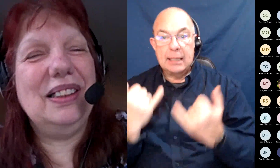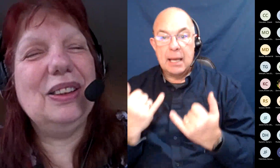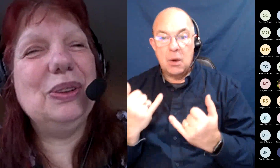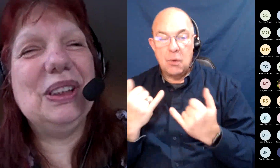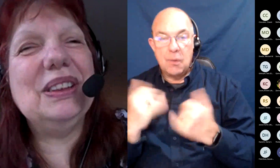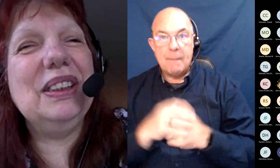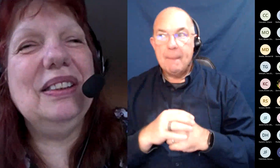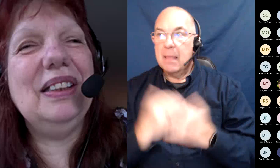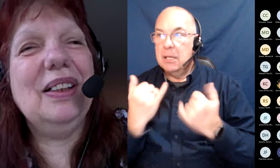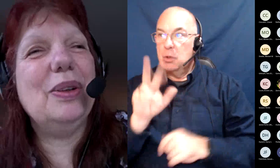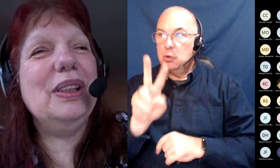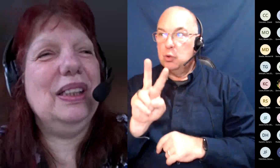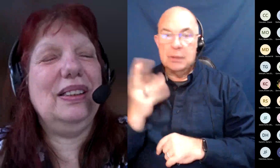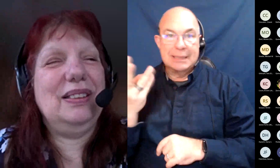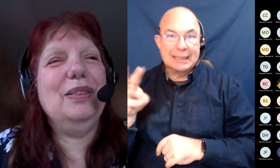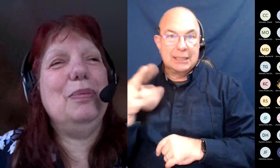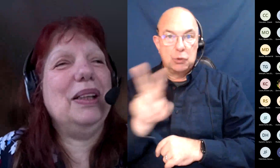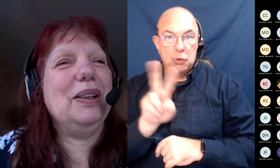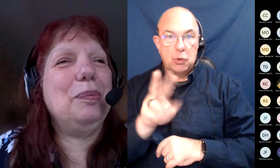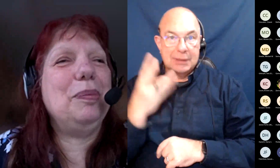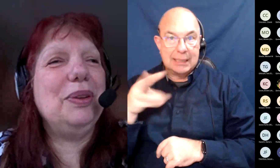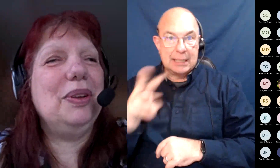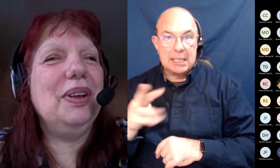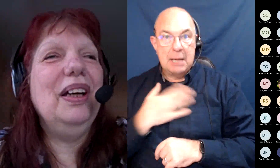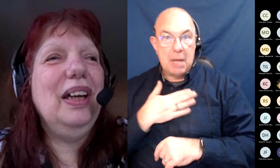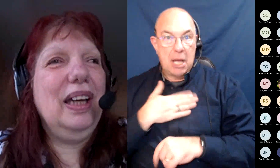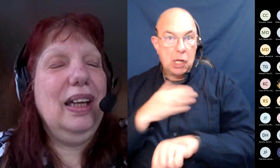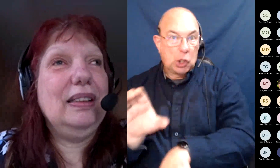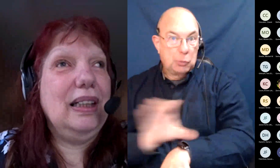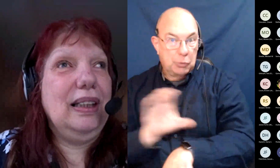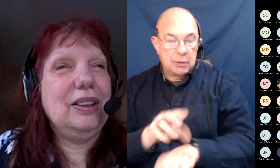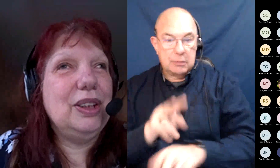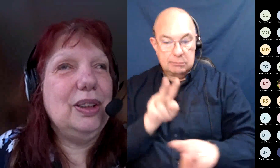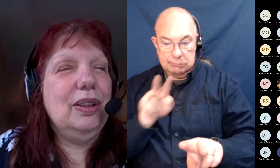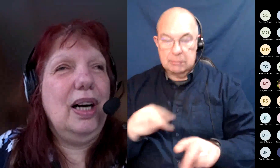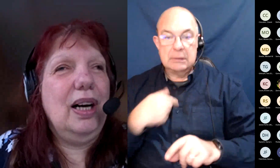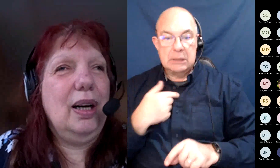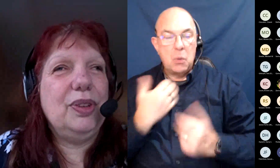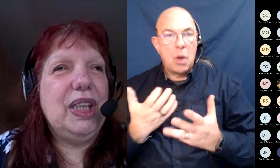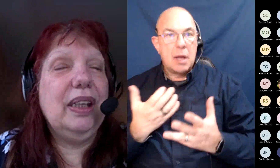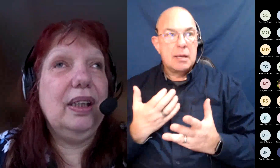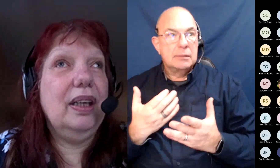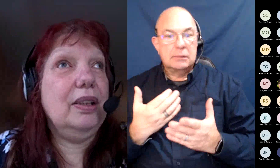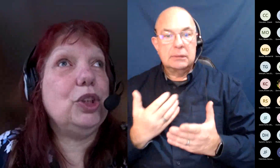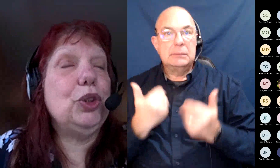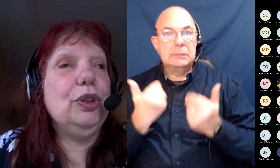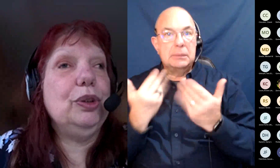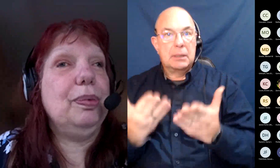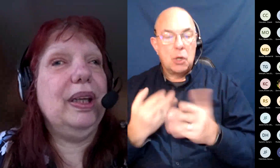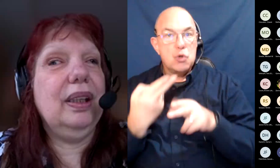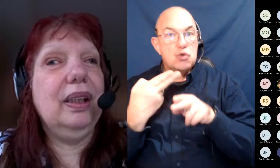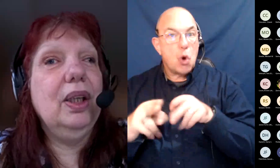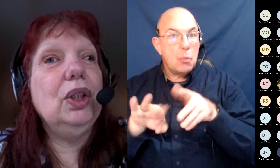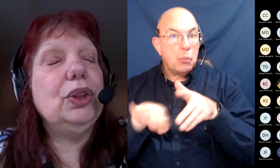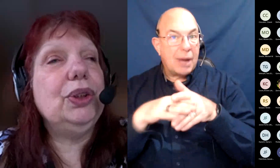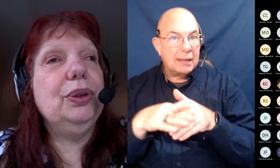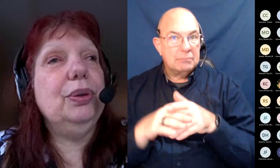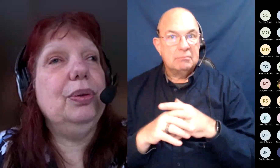at 2:16 according to my computer, and I'd like to take a short